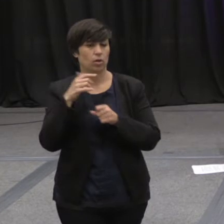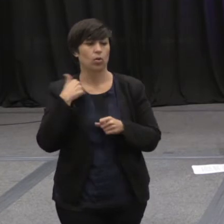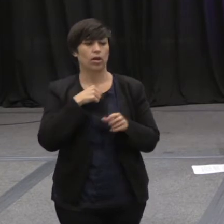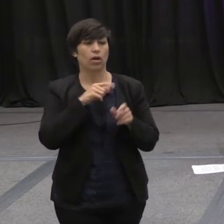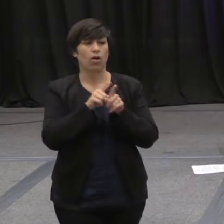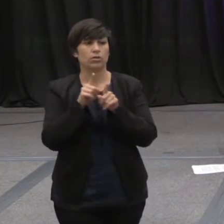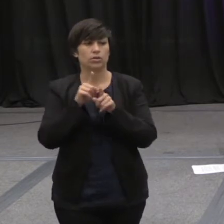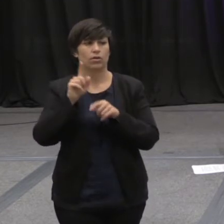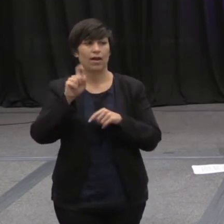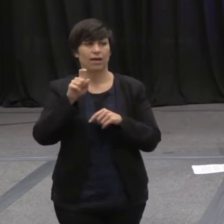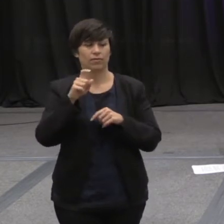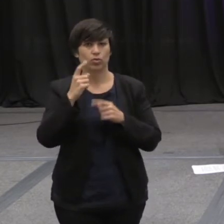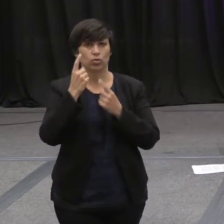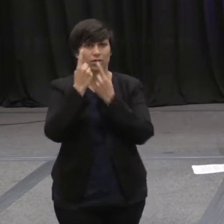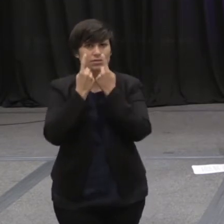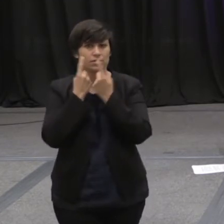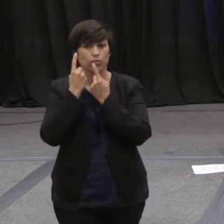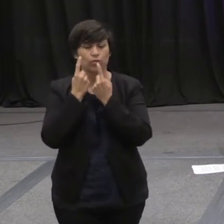also have to consider